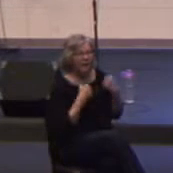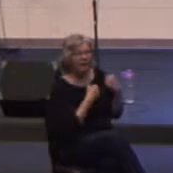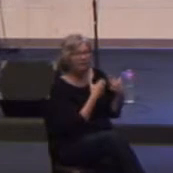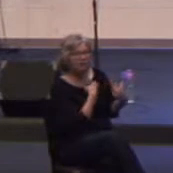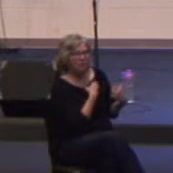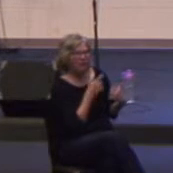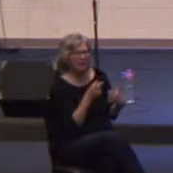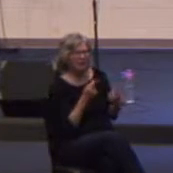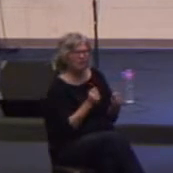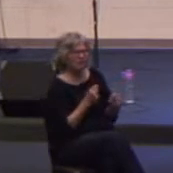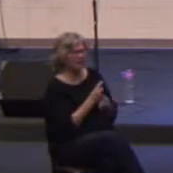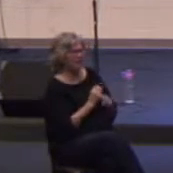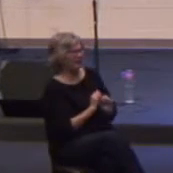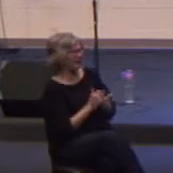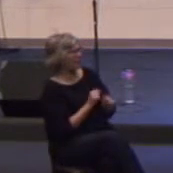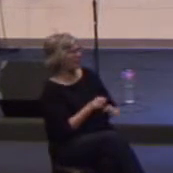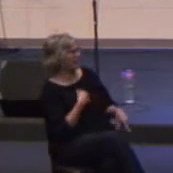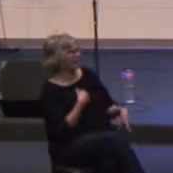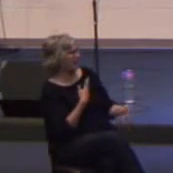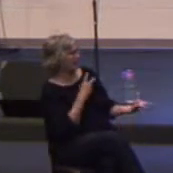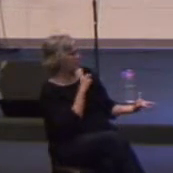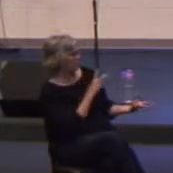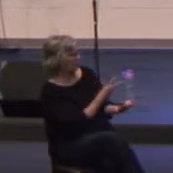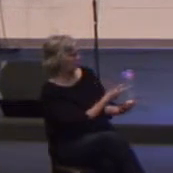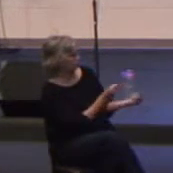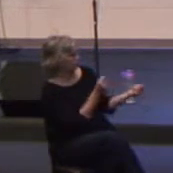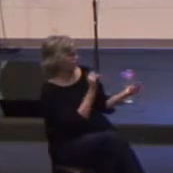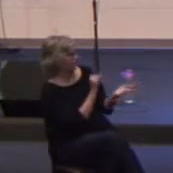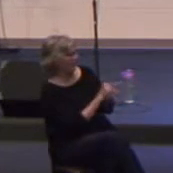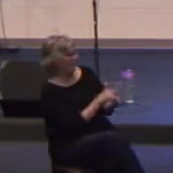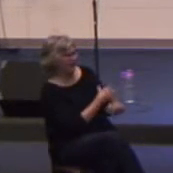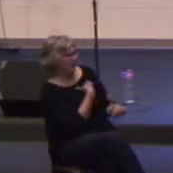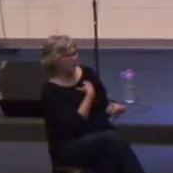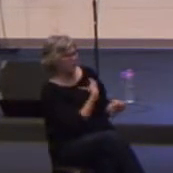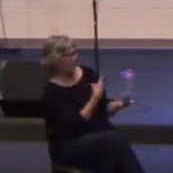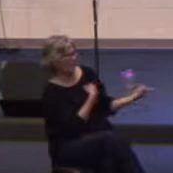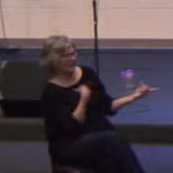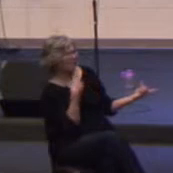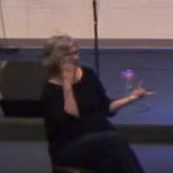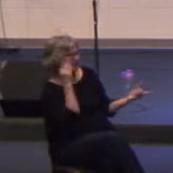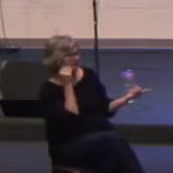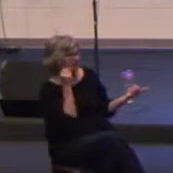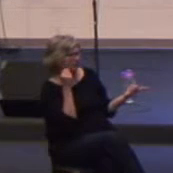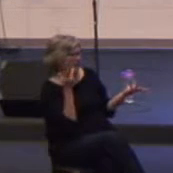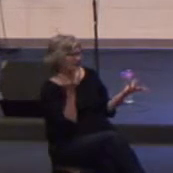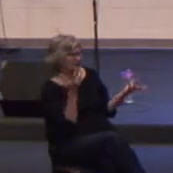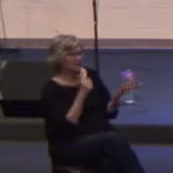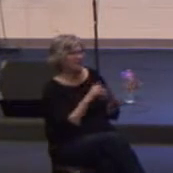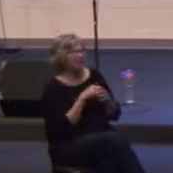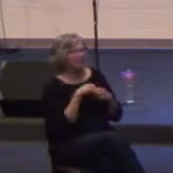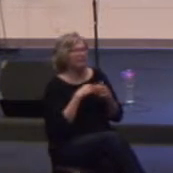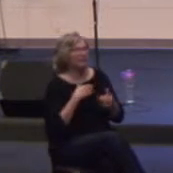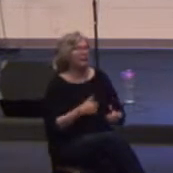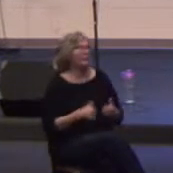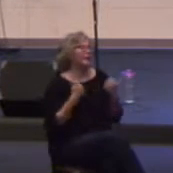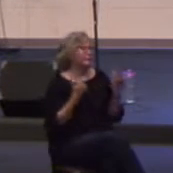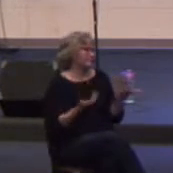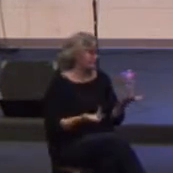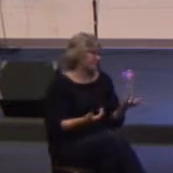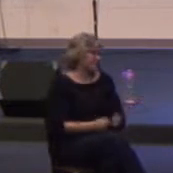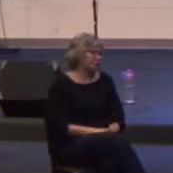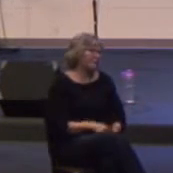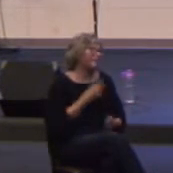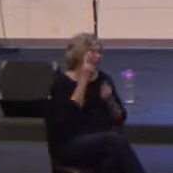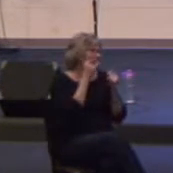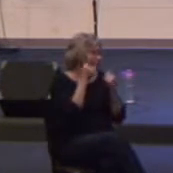do I work through this grumbling that I'm experiencing in my life. Where was the last time you encountered